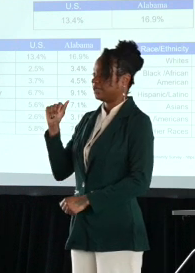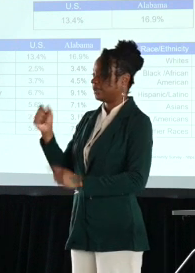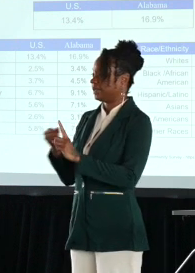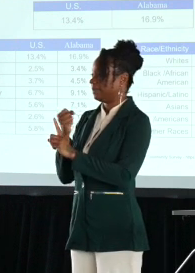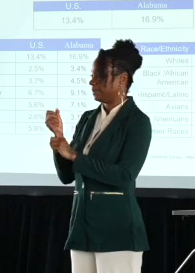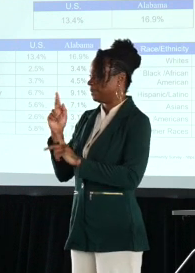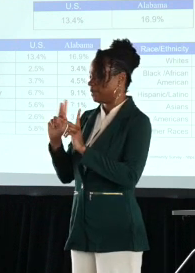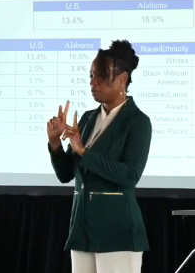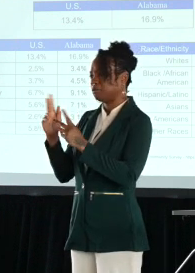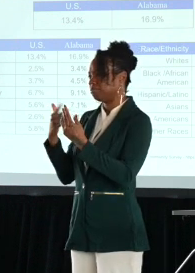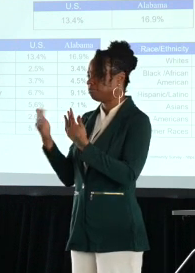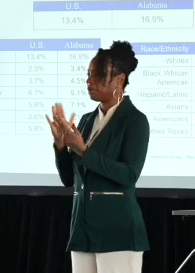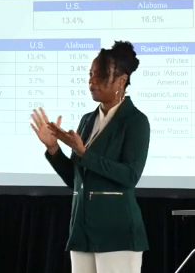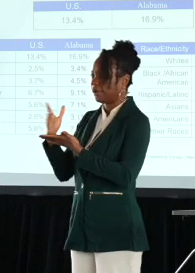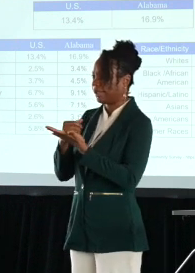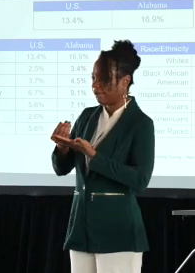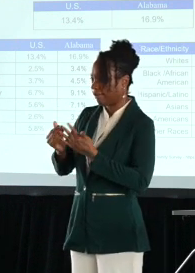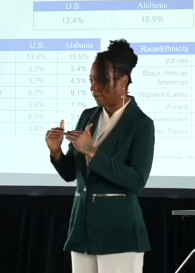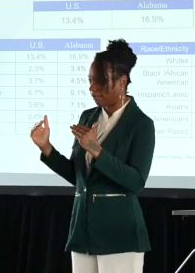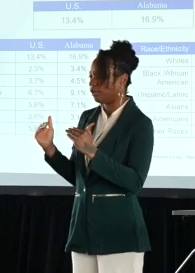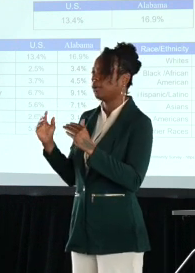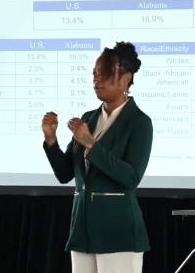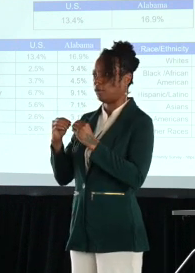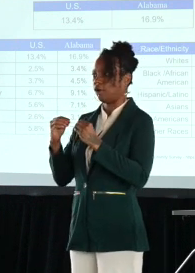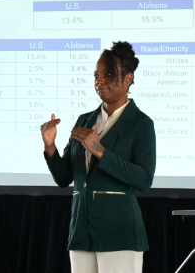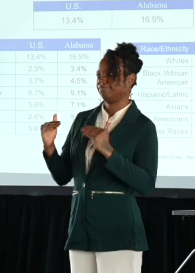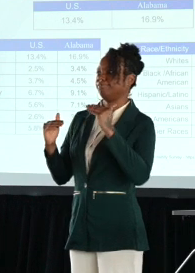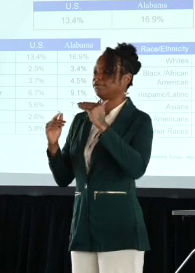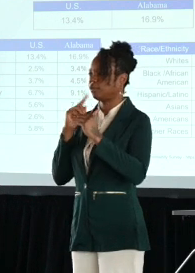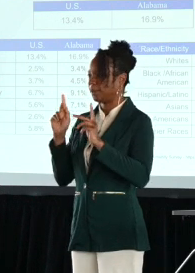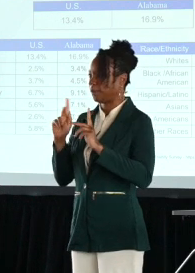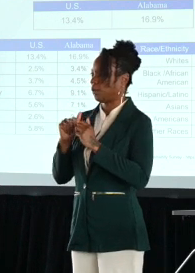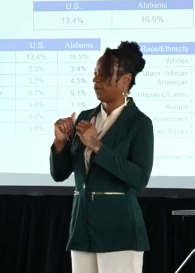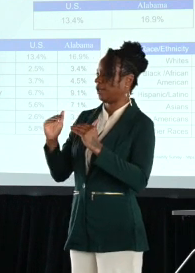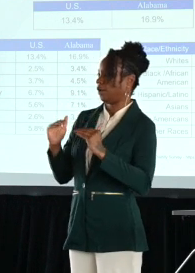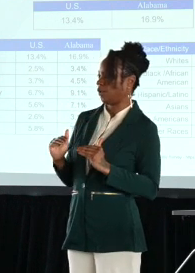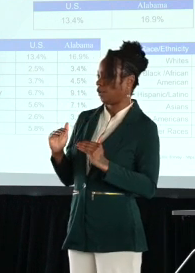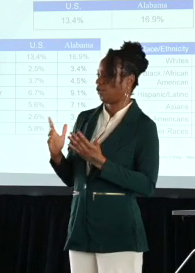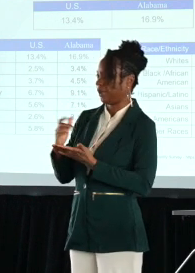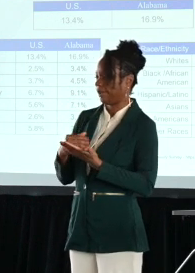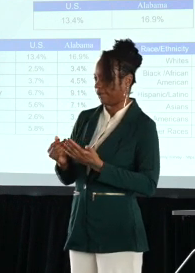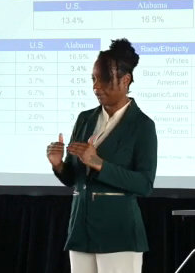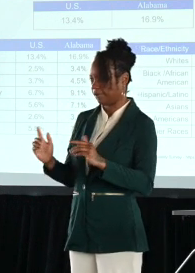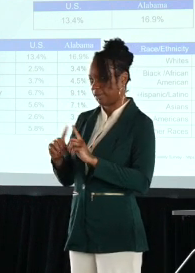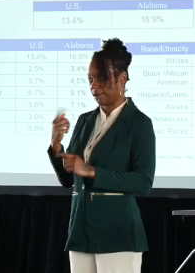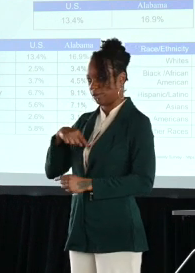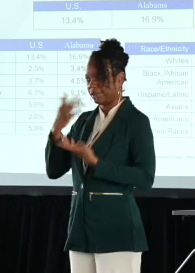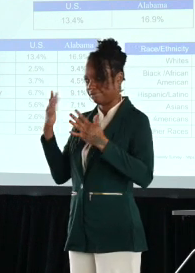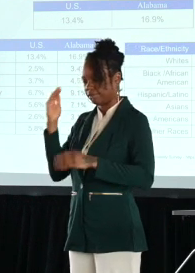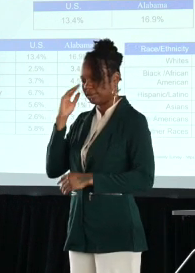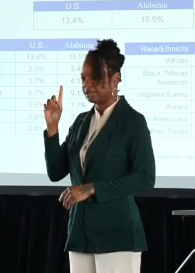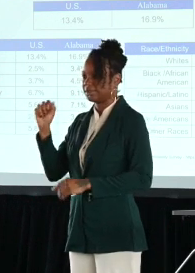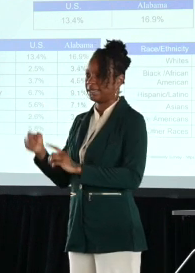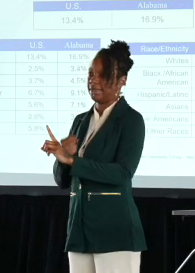All right, so Dr. Rimmer told me that there'd be a lot of students here, and he said I should make sure everybody understands